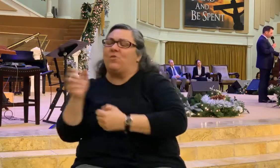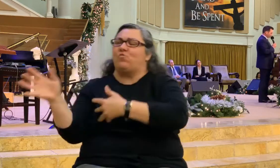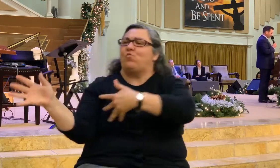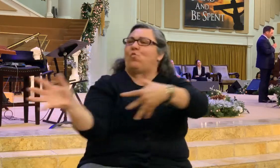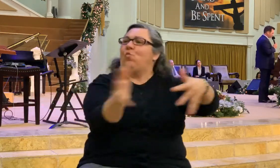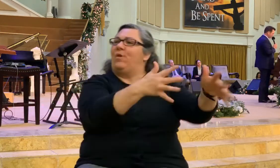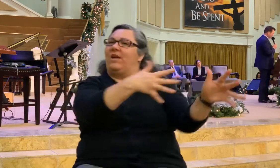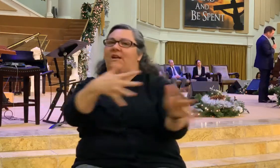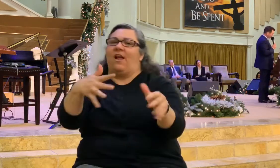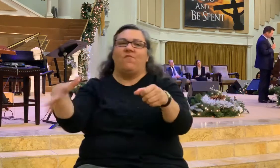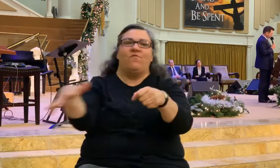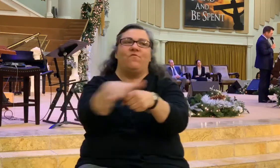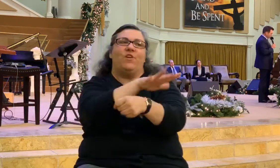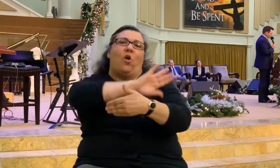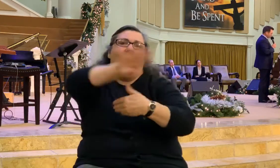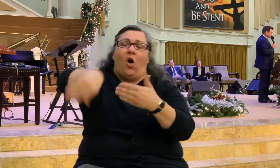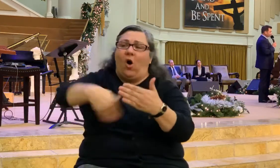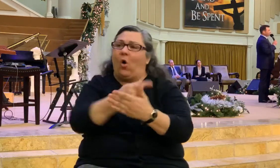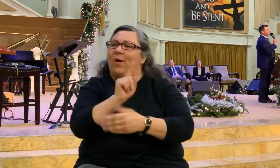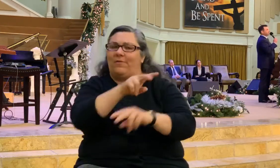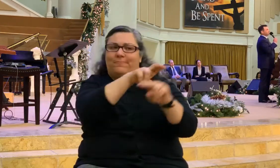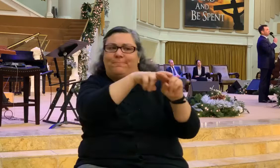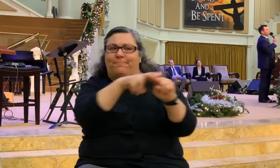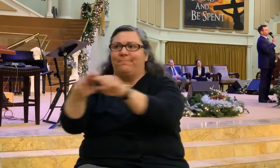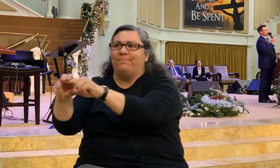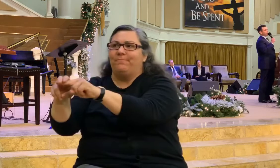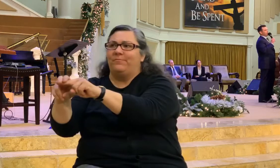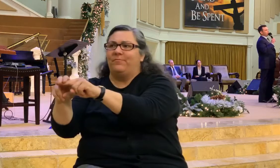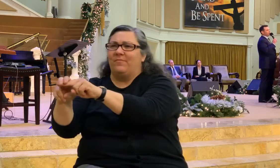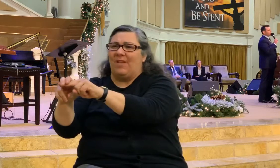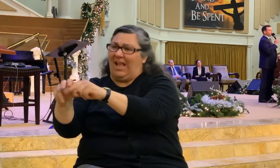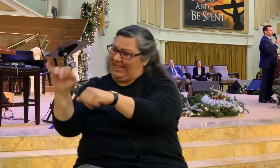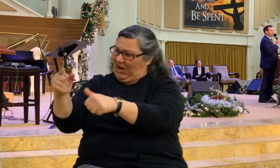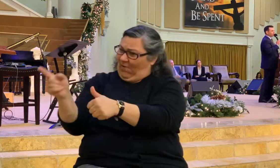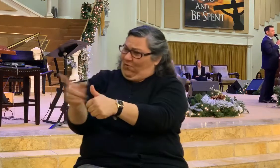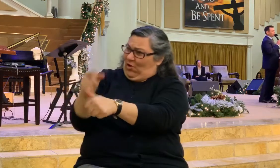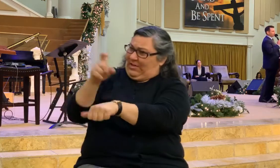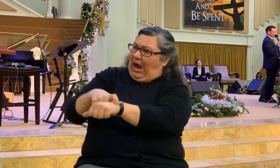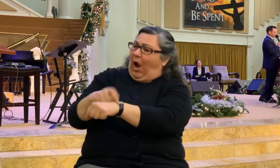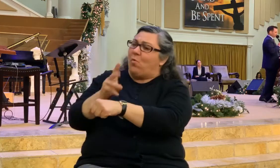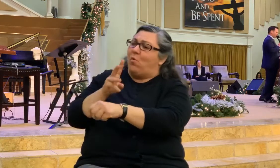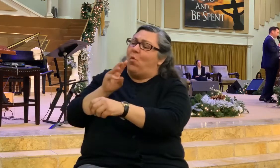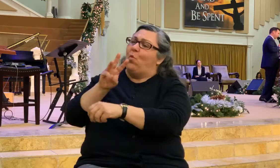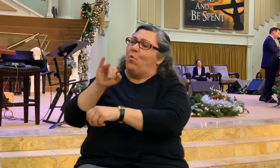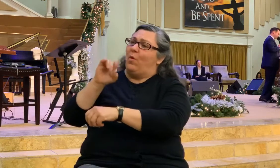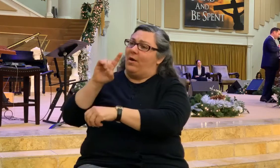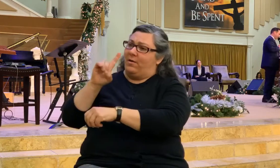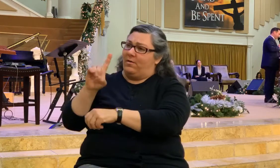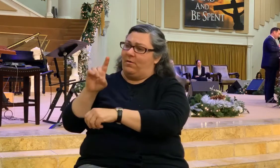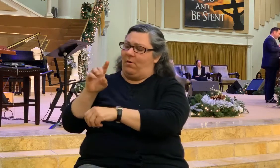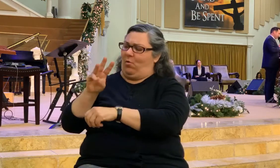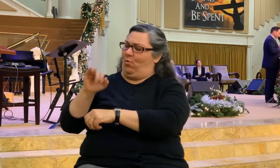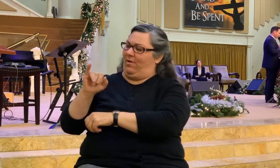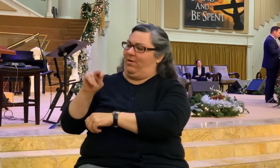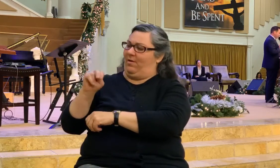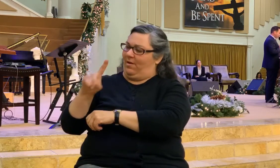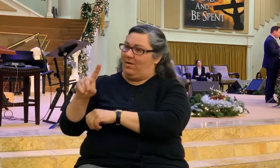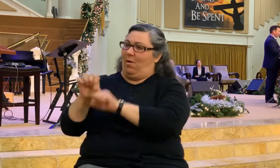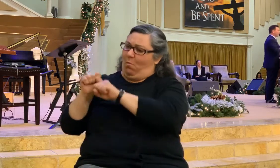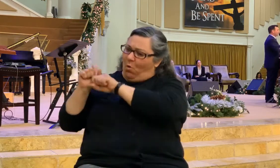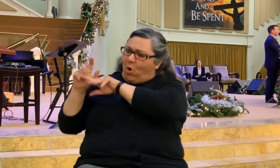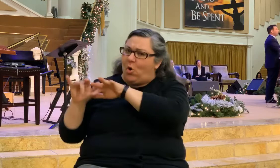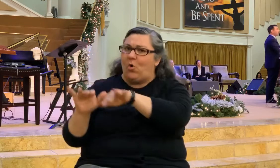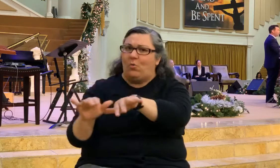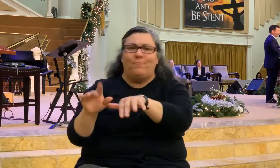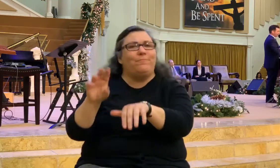all the house where they were seated. This was not the first time wind had ever blown across the earth, but it was the first time